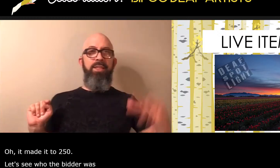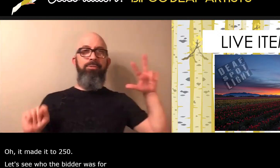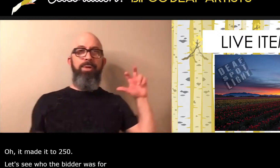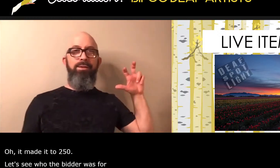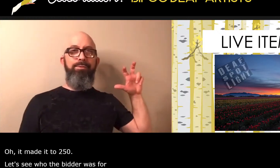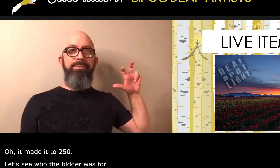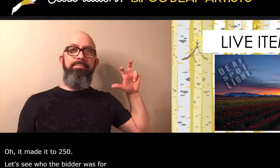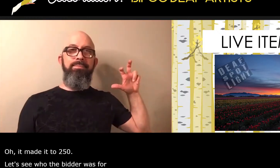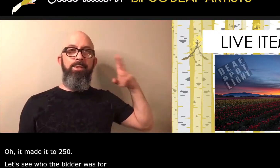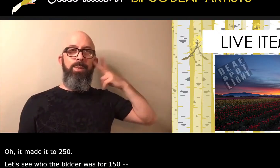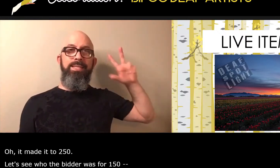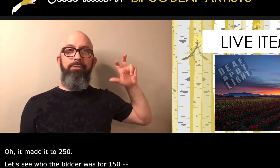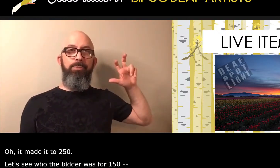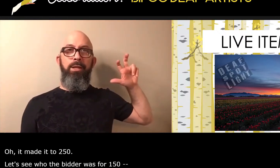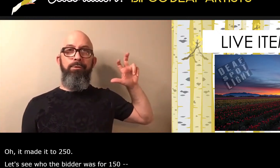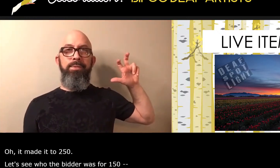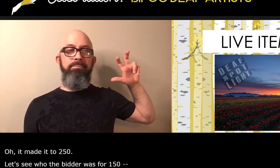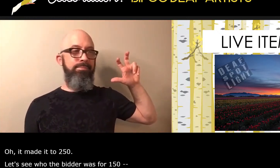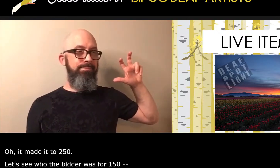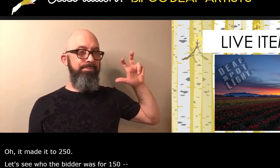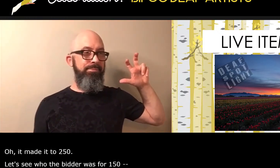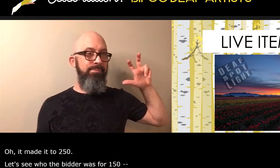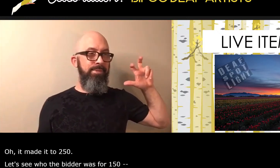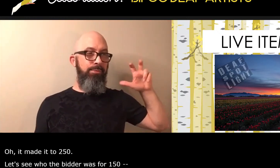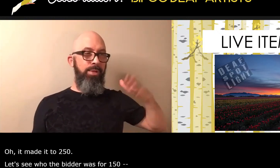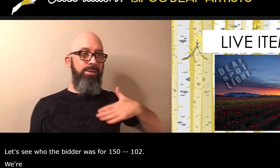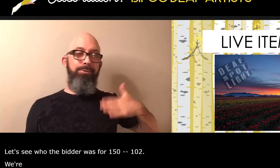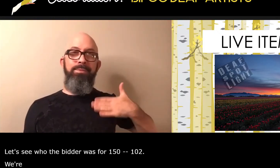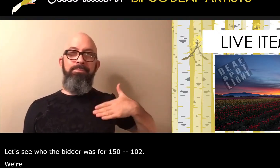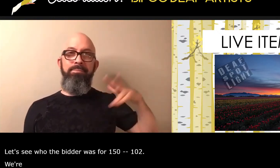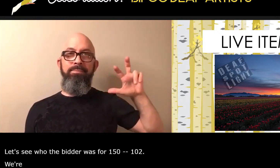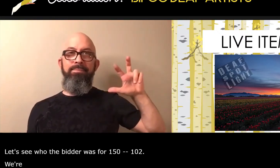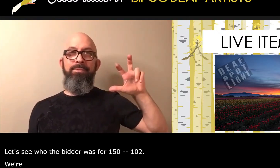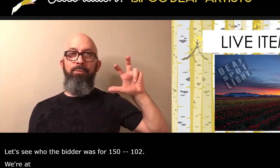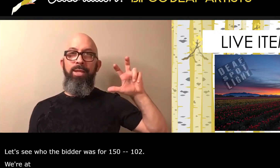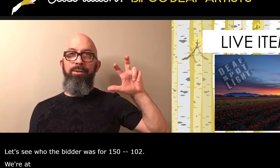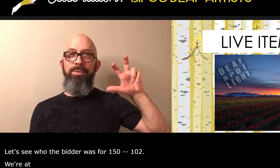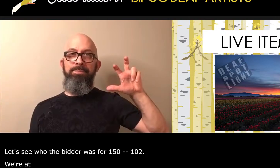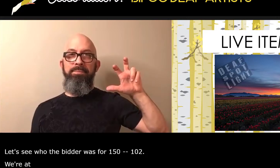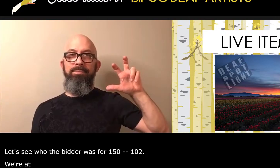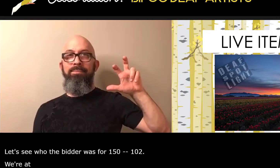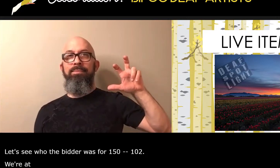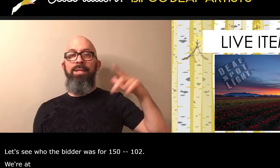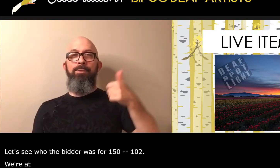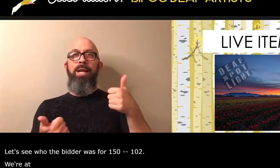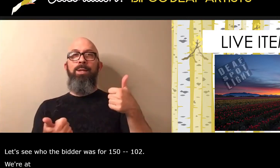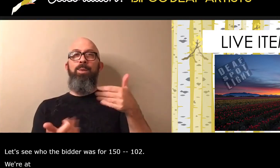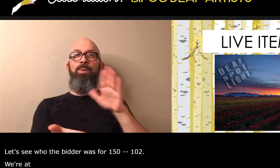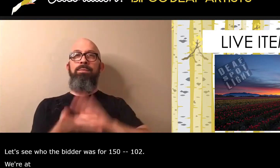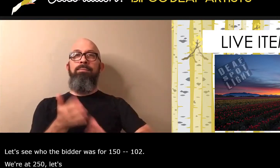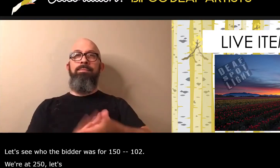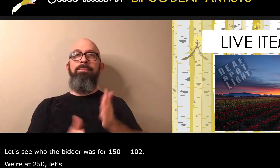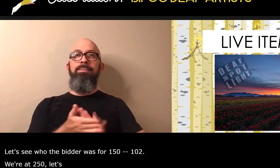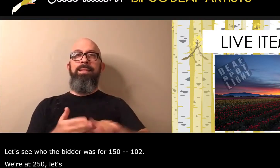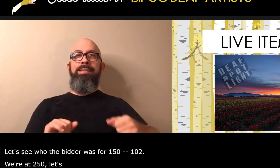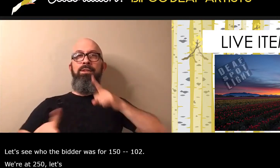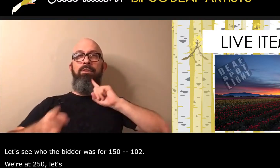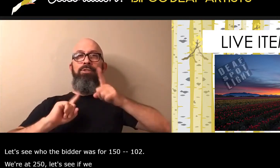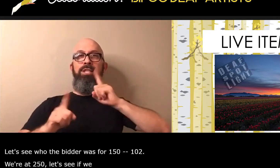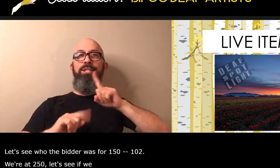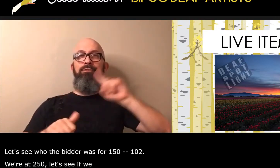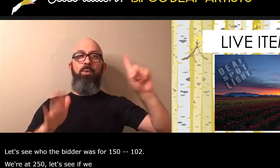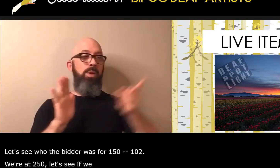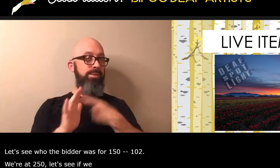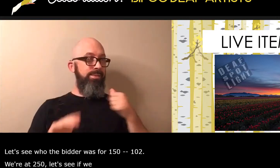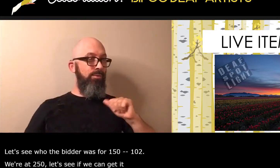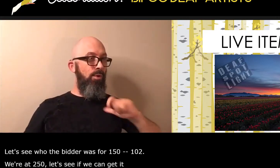All right. We're at 150, we're at 250. Let's see if we can get it to 300. Who's willing to make that bid right now?